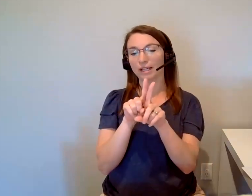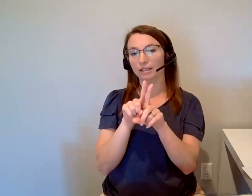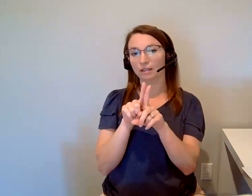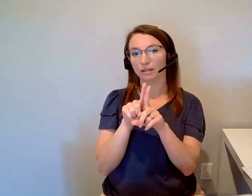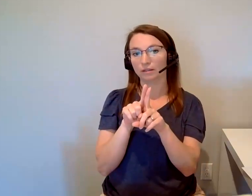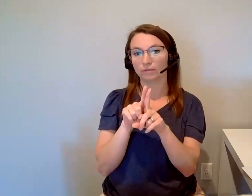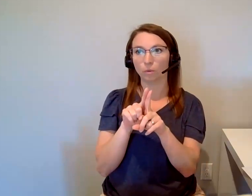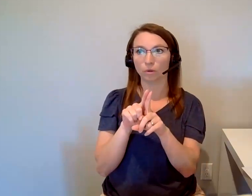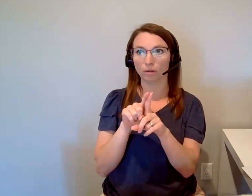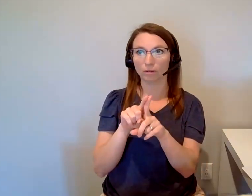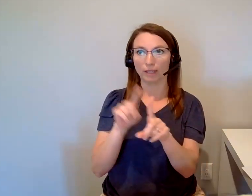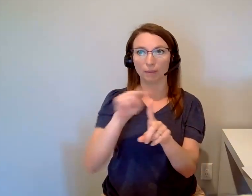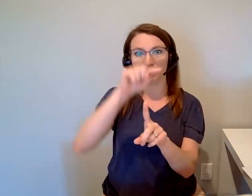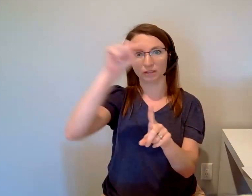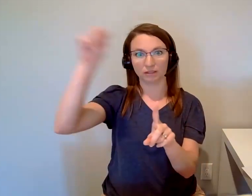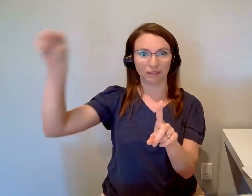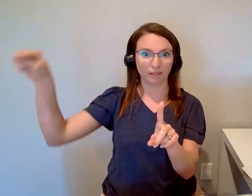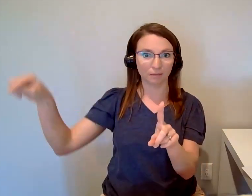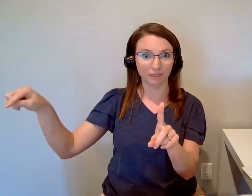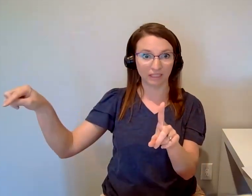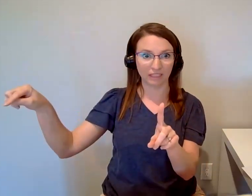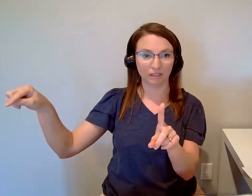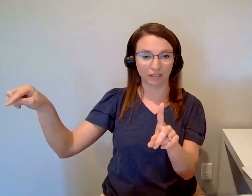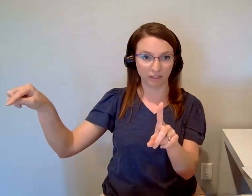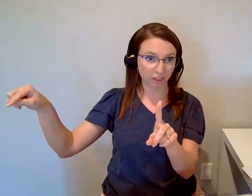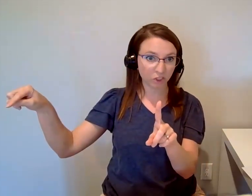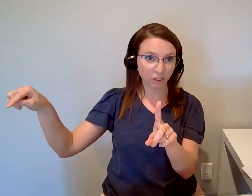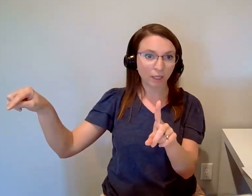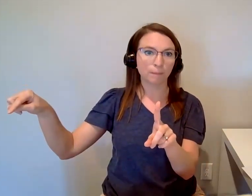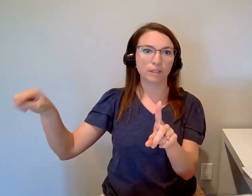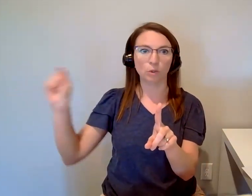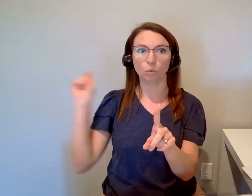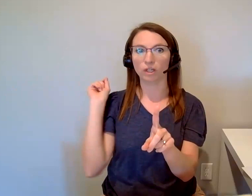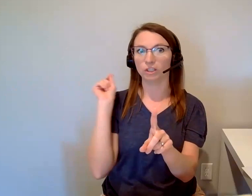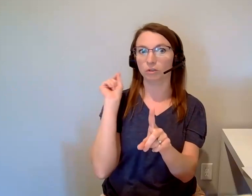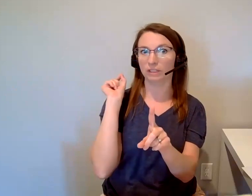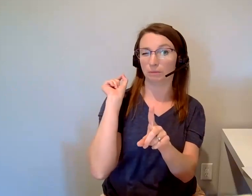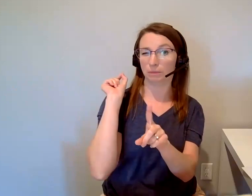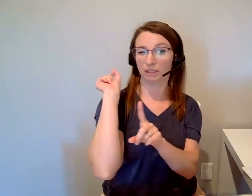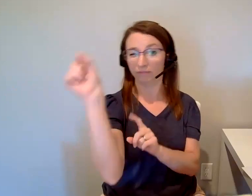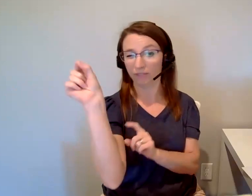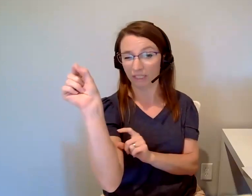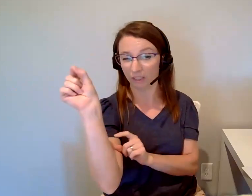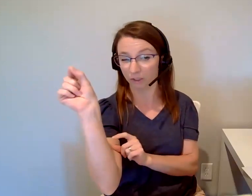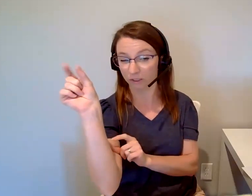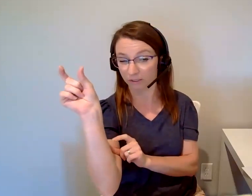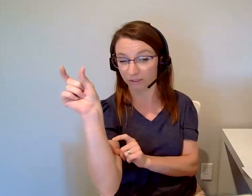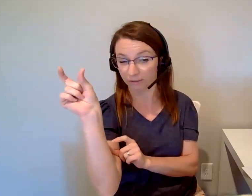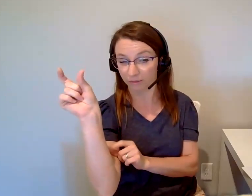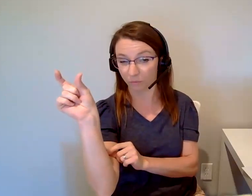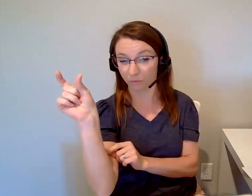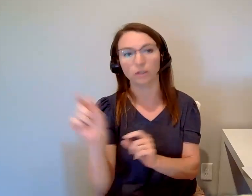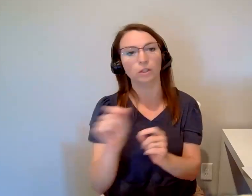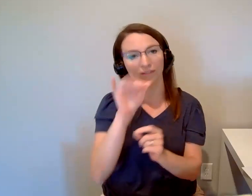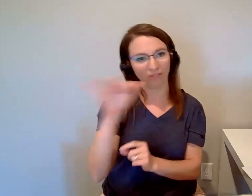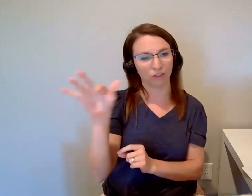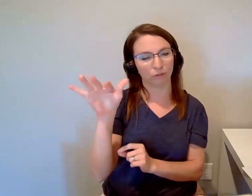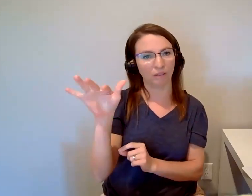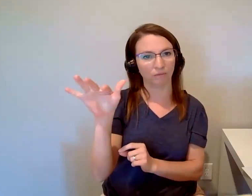sign for like a bunch of synonyms in English, but you want to use a specific English word, you can finger spell for